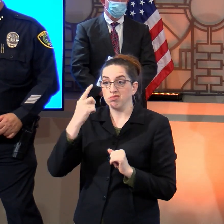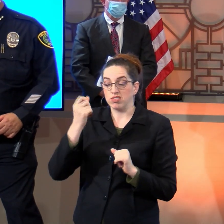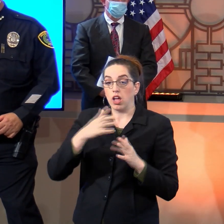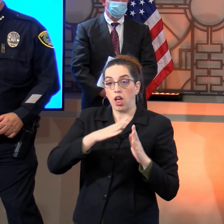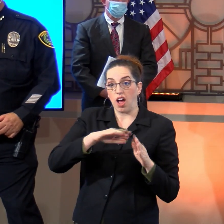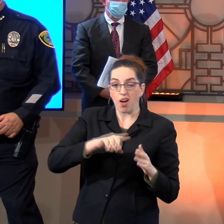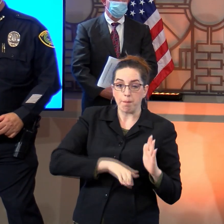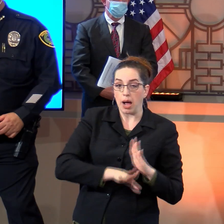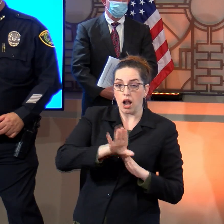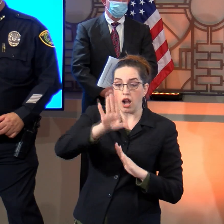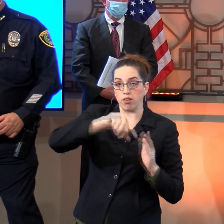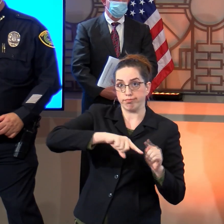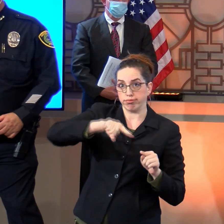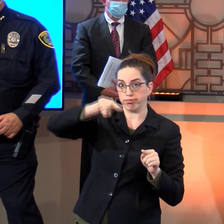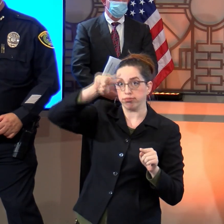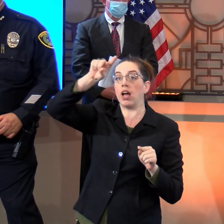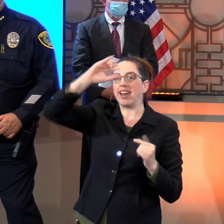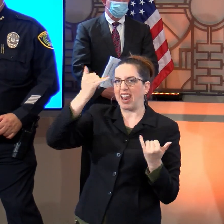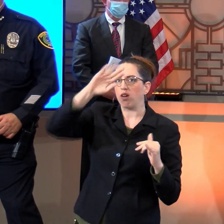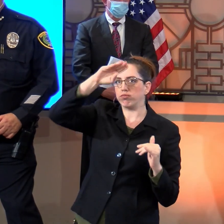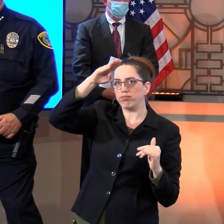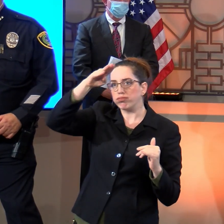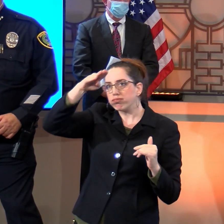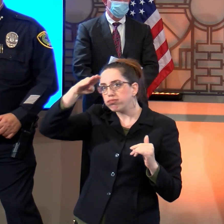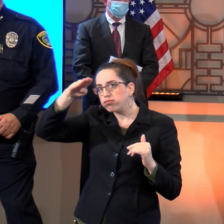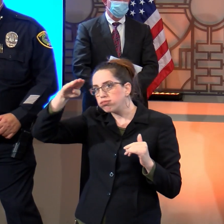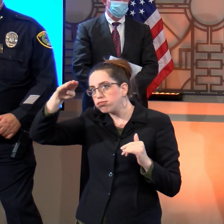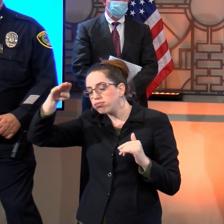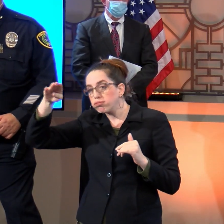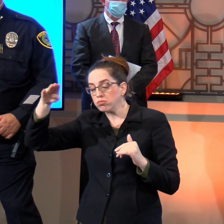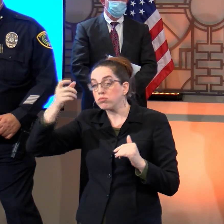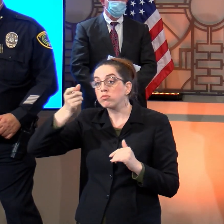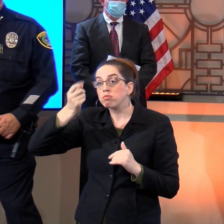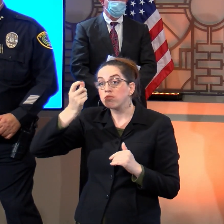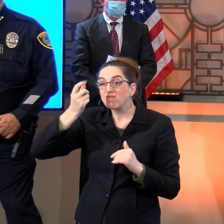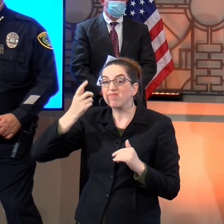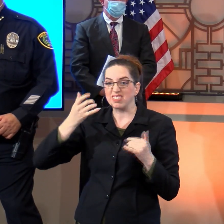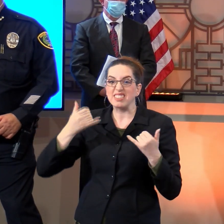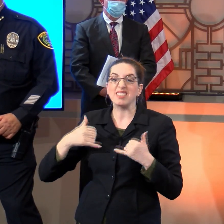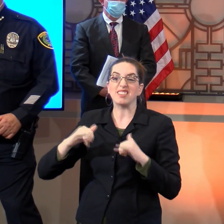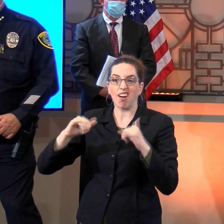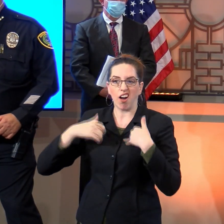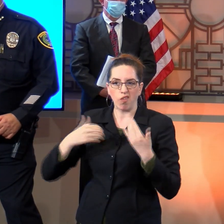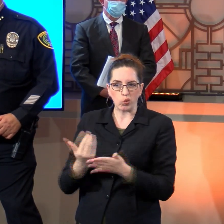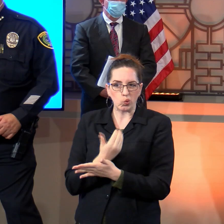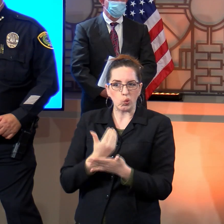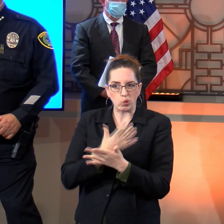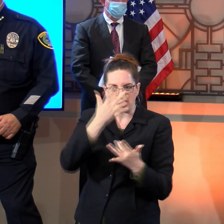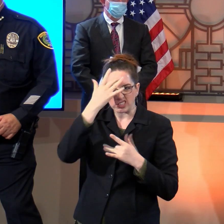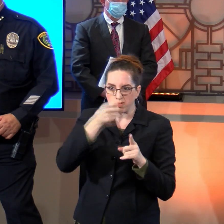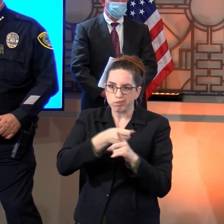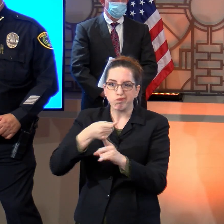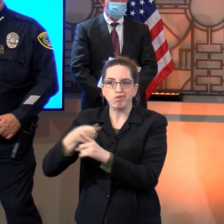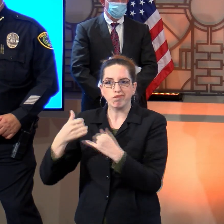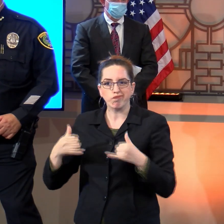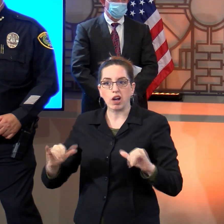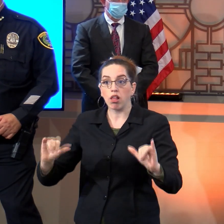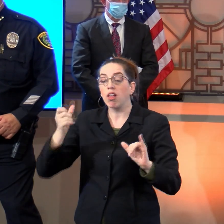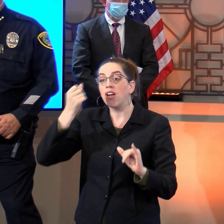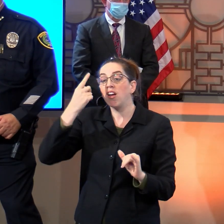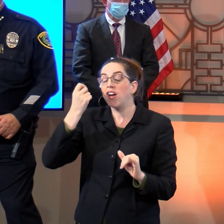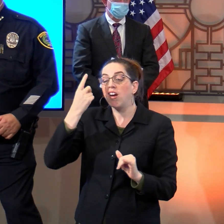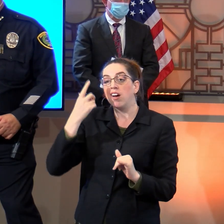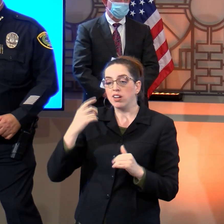is flattening. I think that is clear. The curve is flattening, but we are still reporting these new cases. And like a